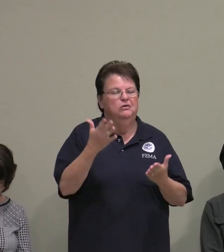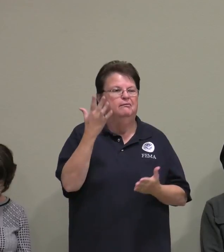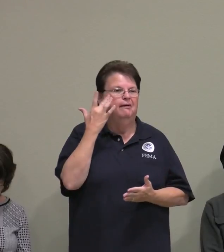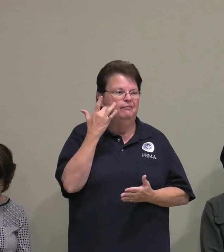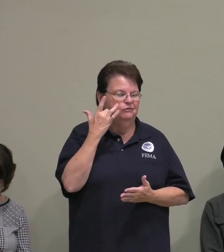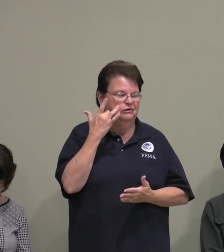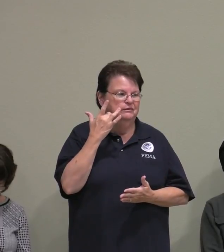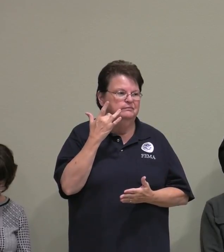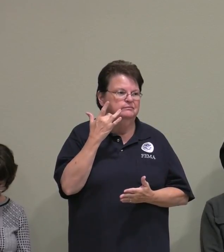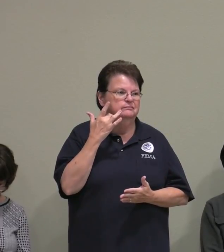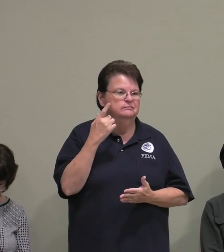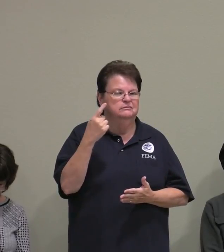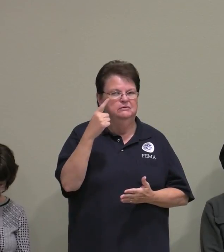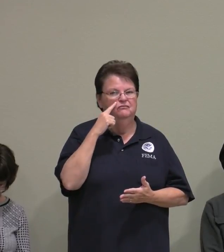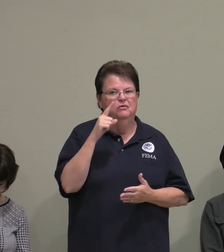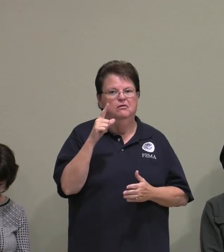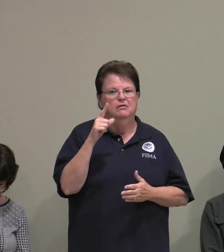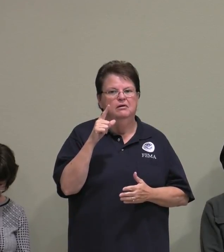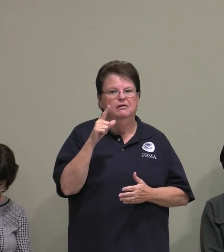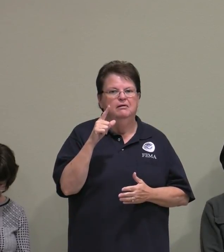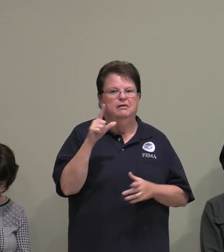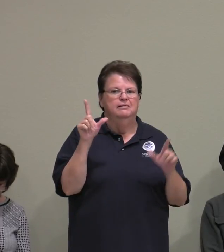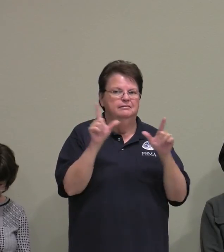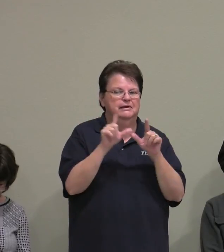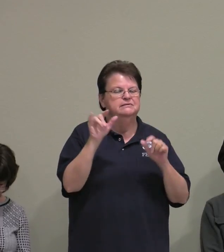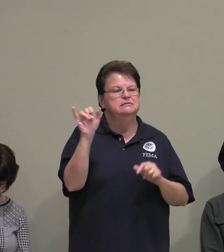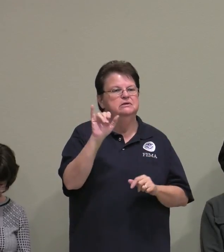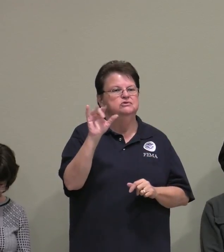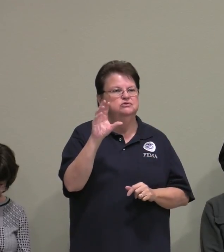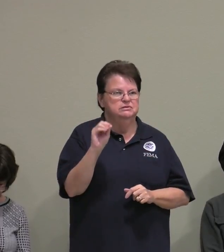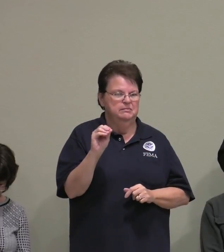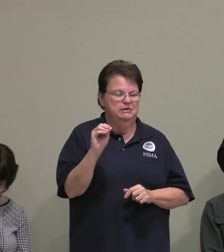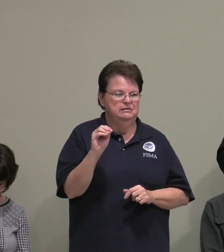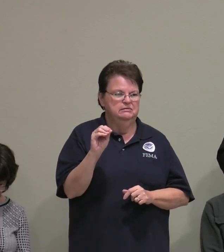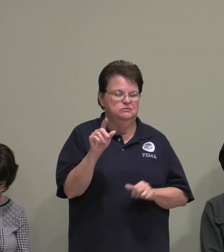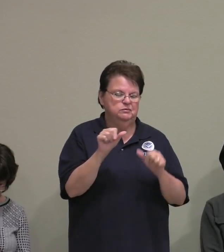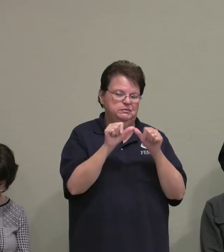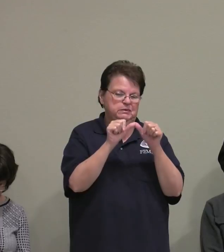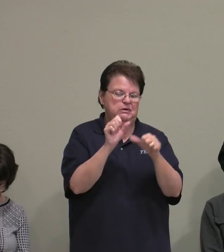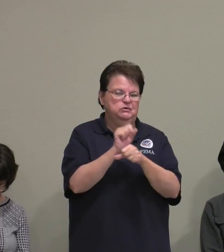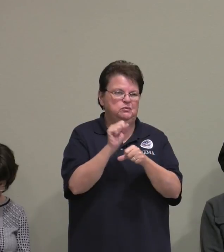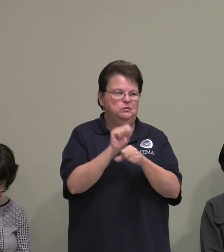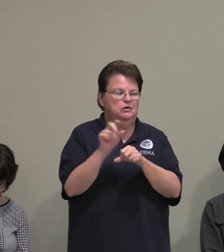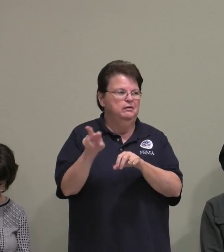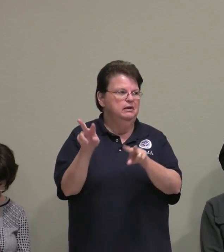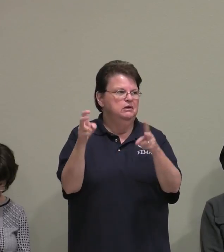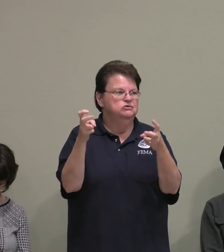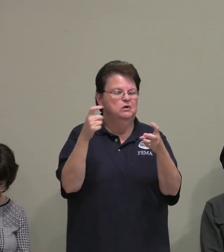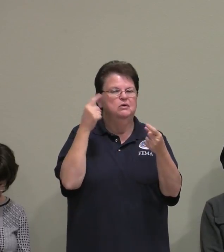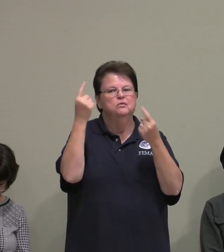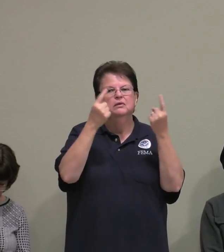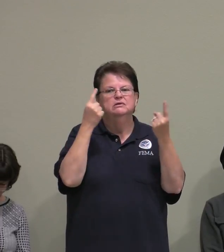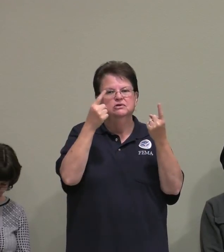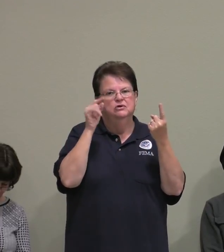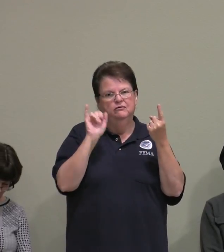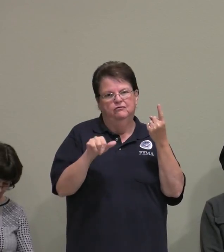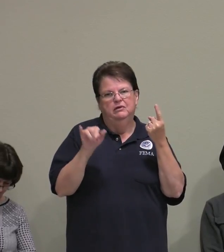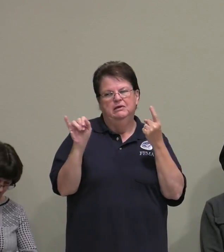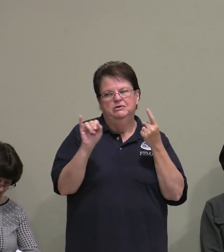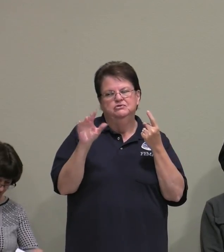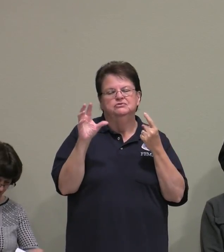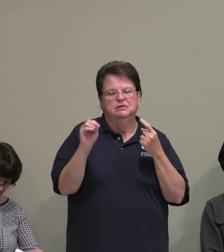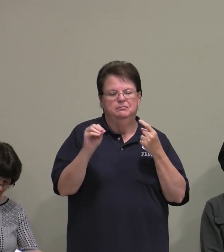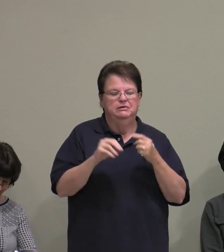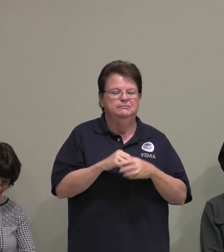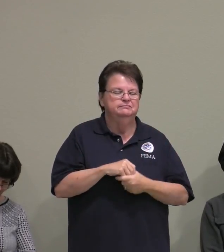for licensed insurance companies. But we're going to continue to work through that issue. I know that's been a concern on a lot of people's